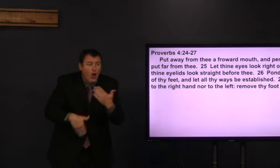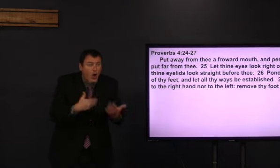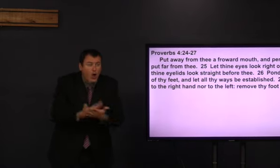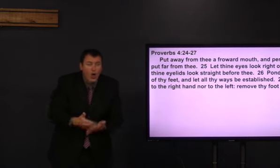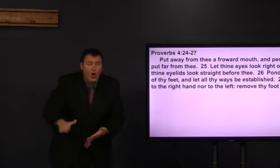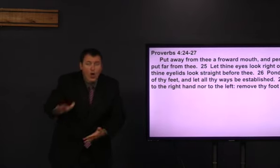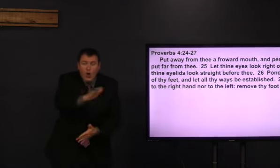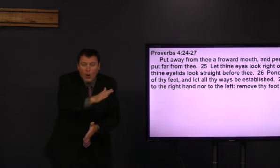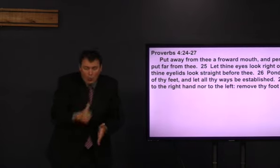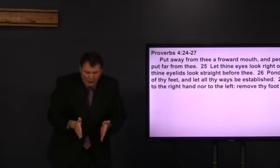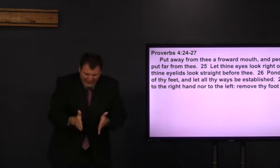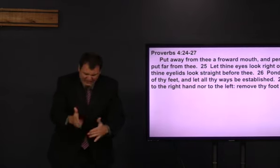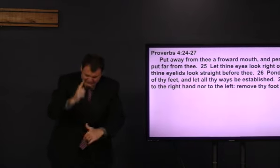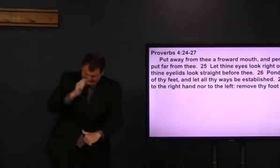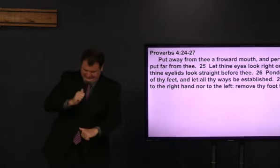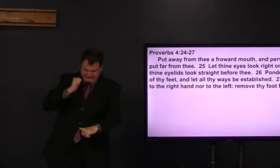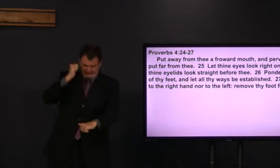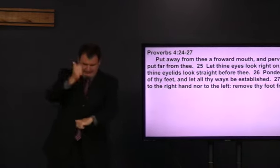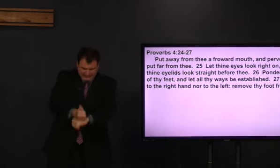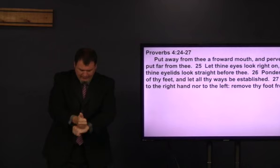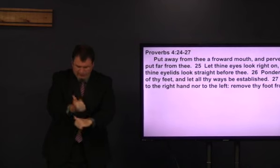And let all thy ways be established.